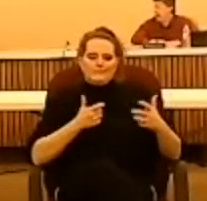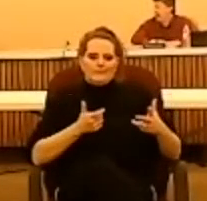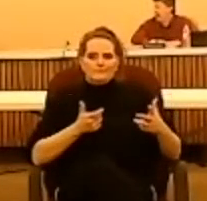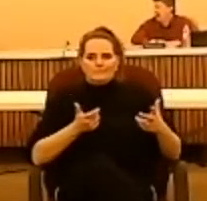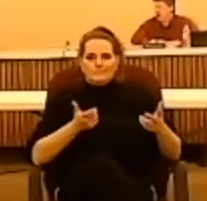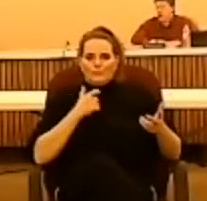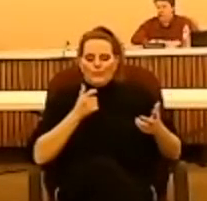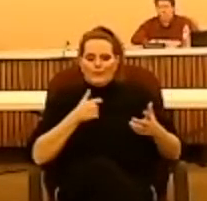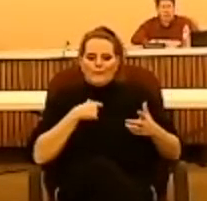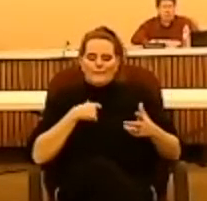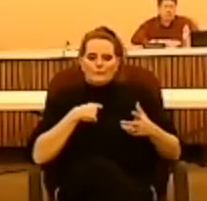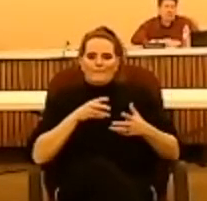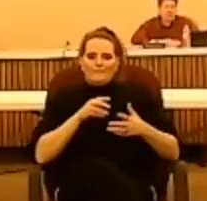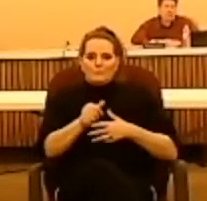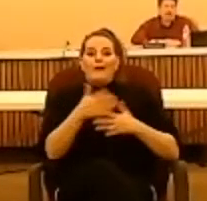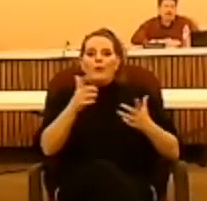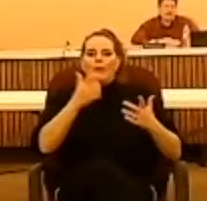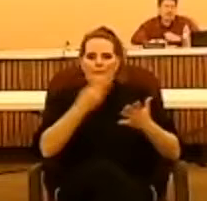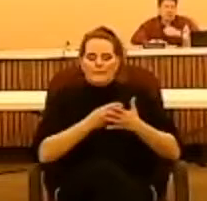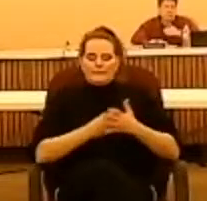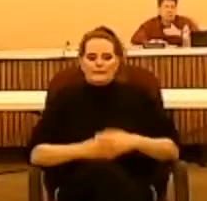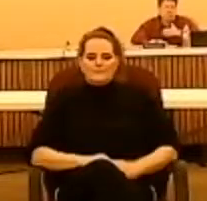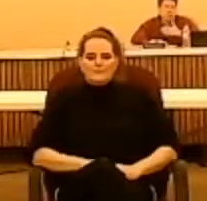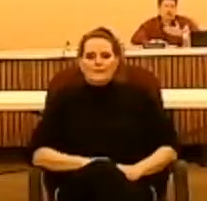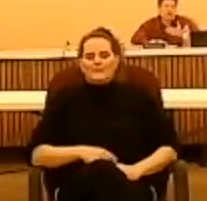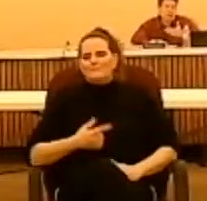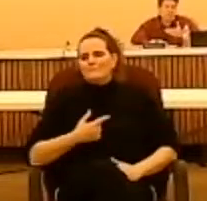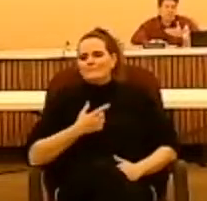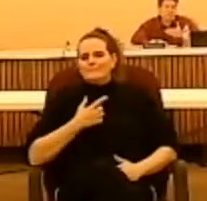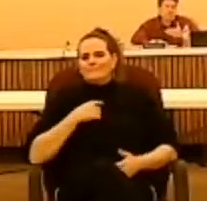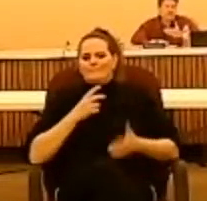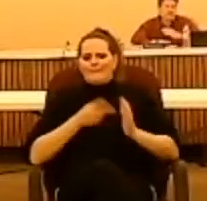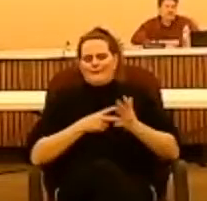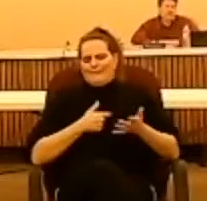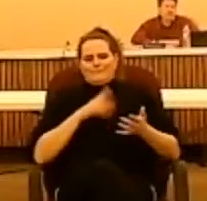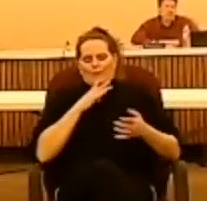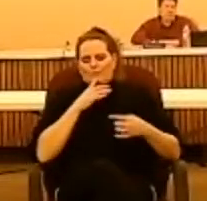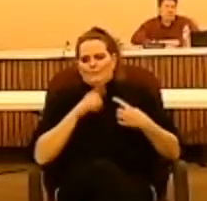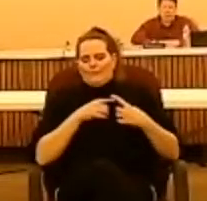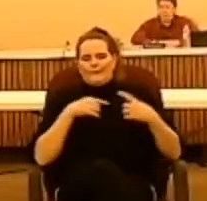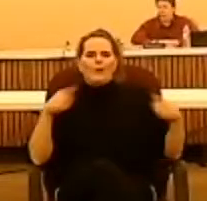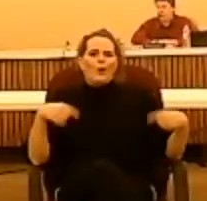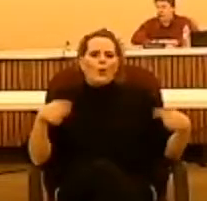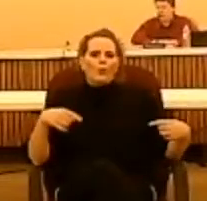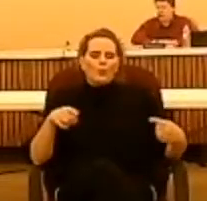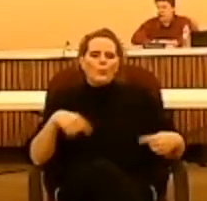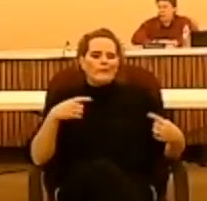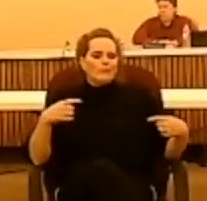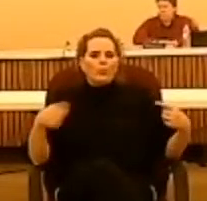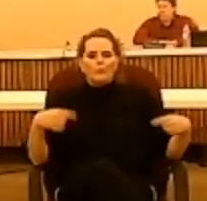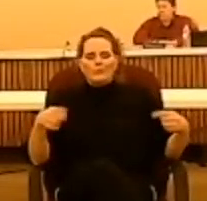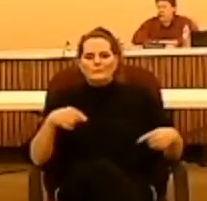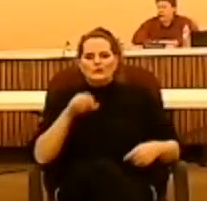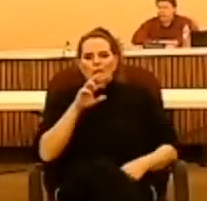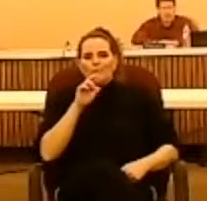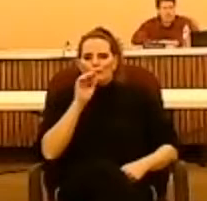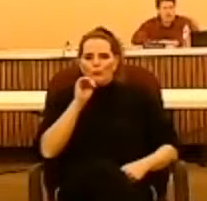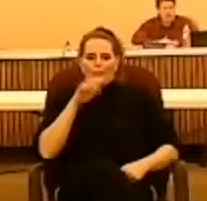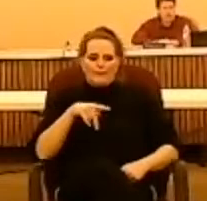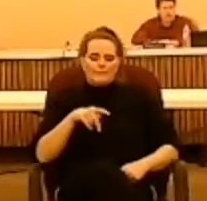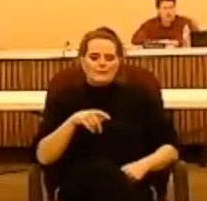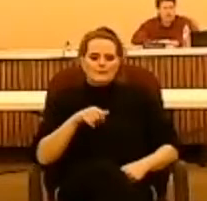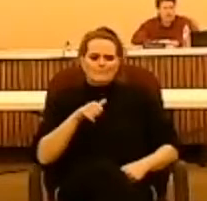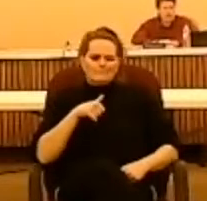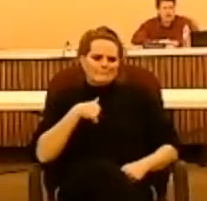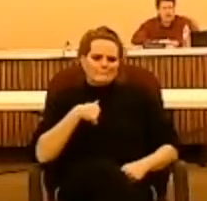property. But when I look at it, I'm talking like the wheelchair ramp. We're not talking a huge dollar amount